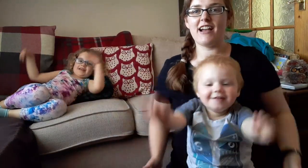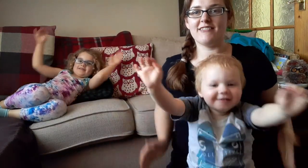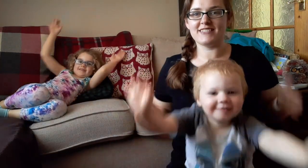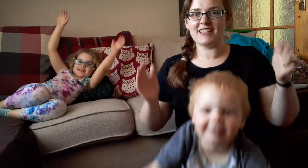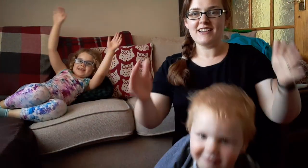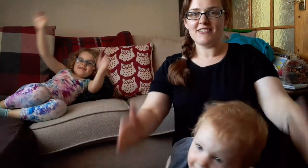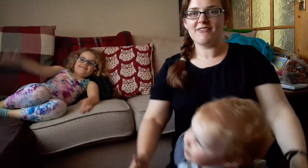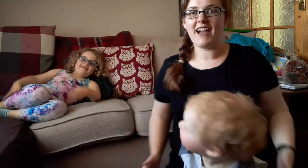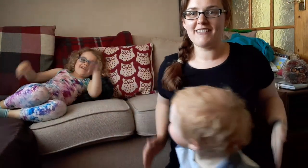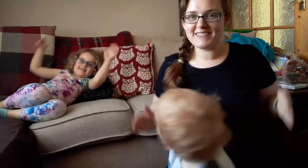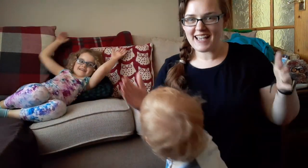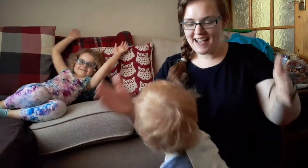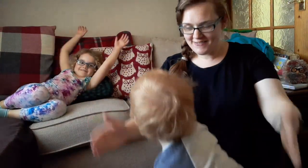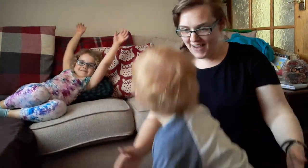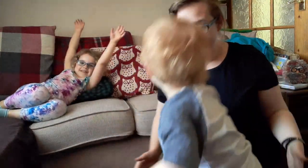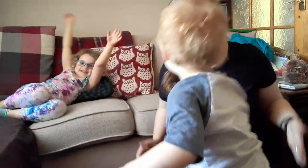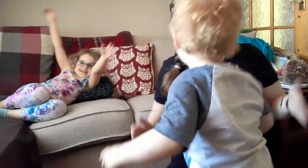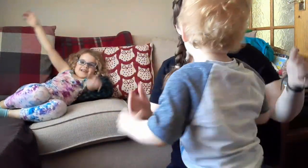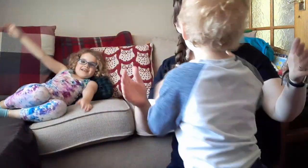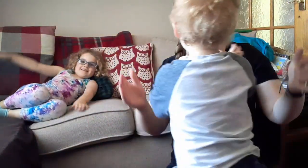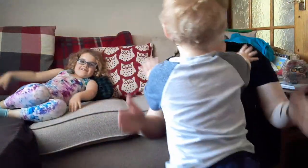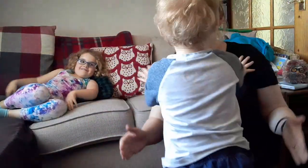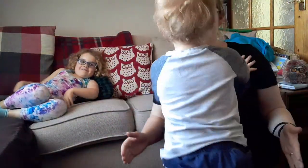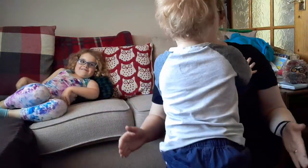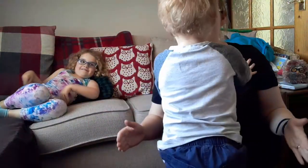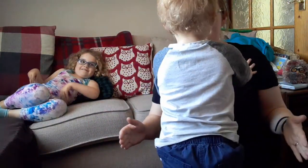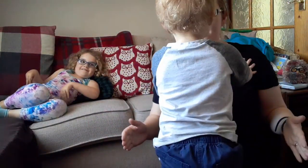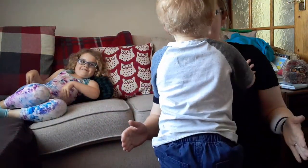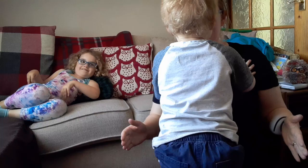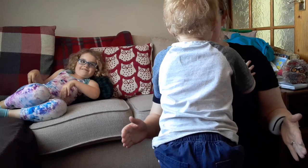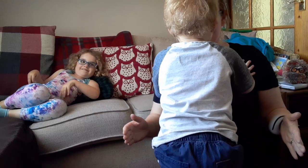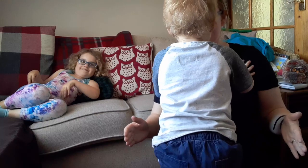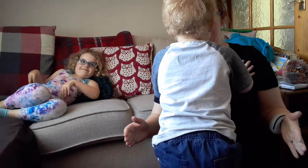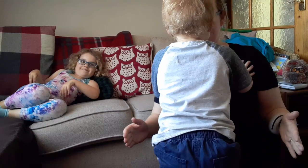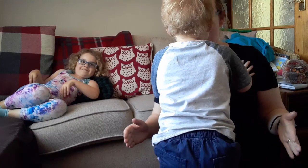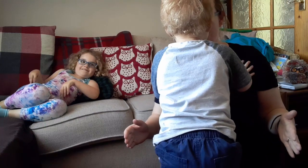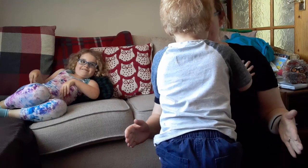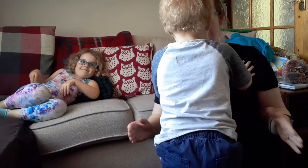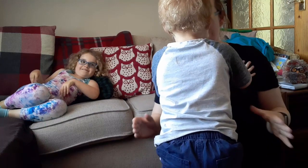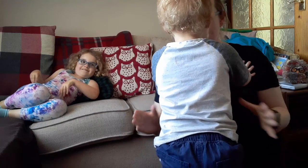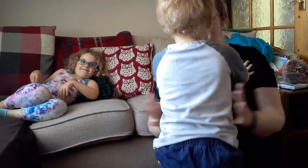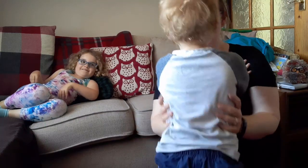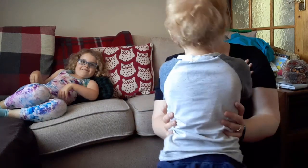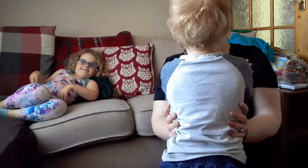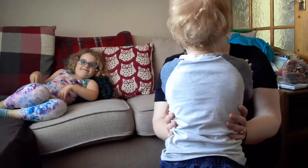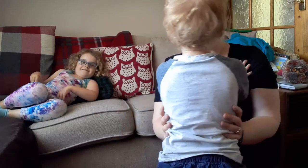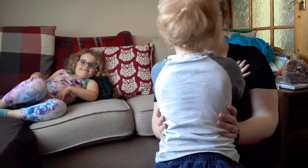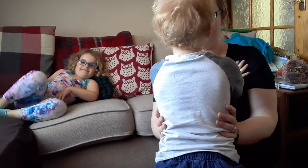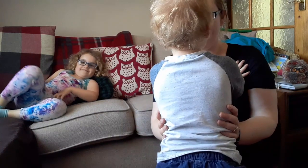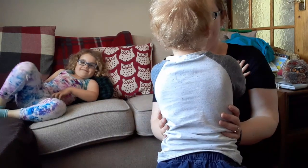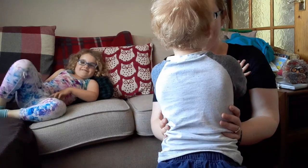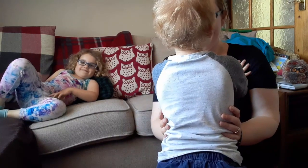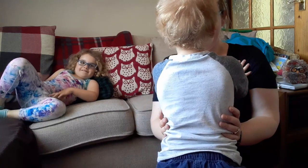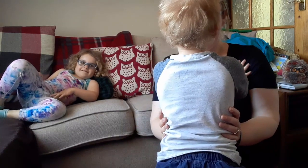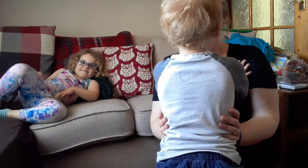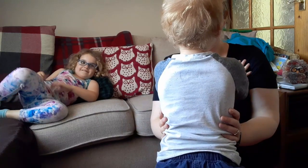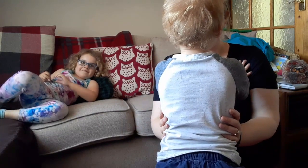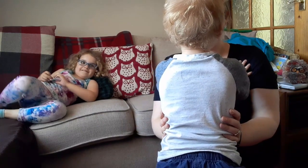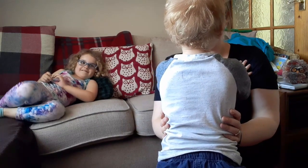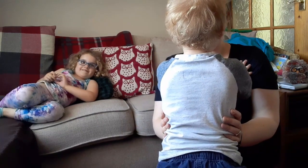round. Round and round. Mum, Bobby, singing. Okay, we can sing. Mum, Bobby, being naughty around